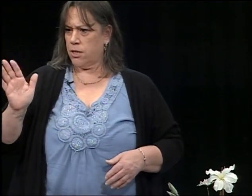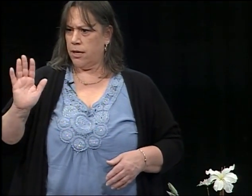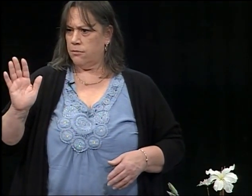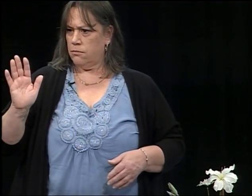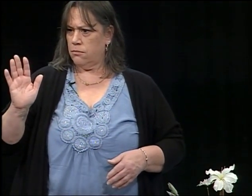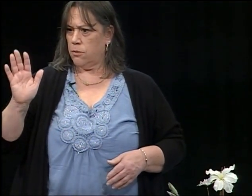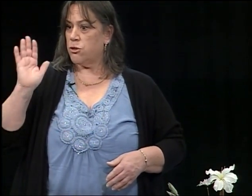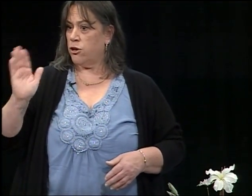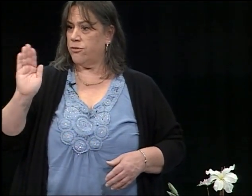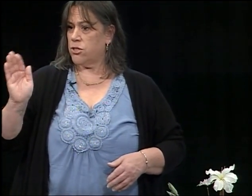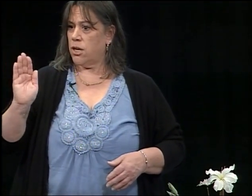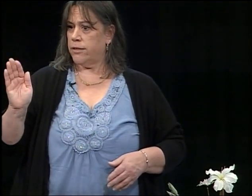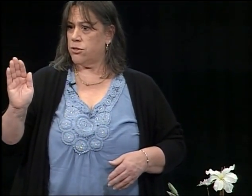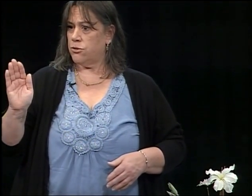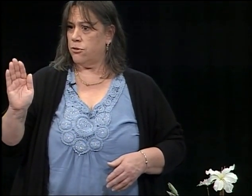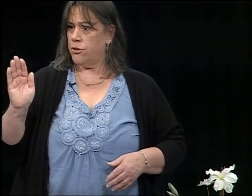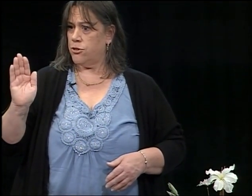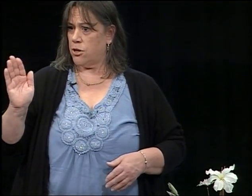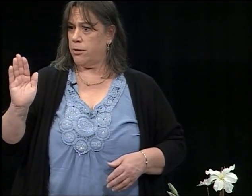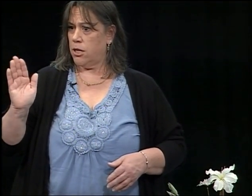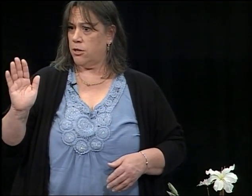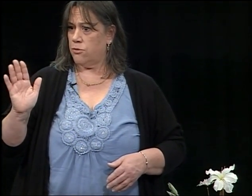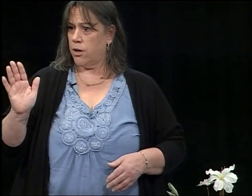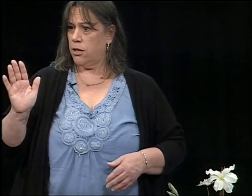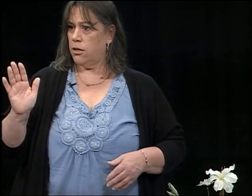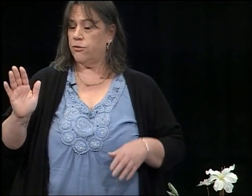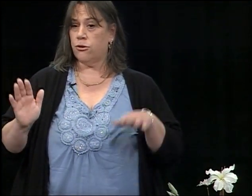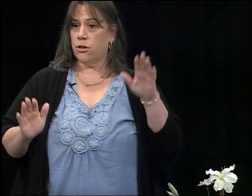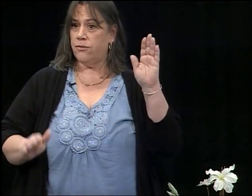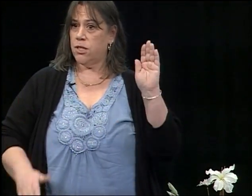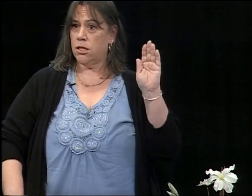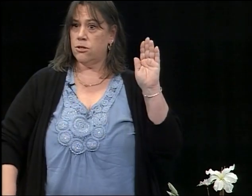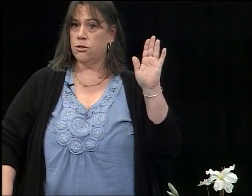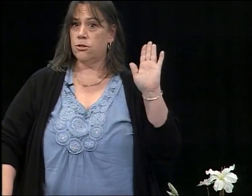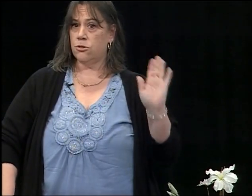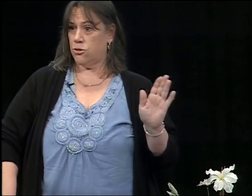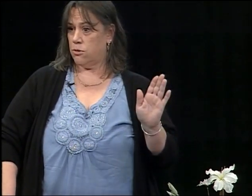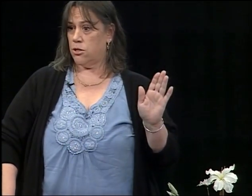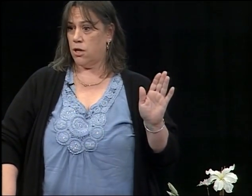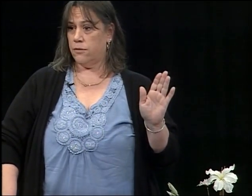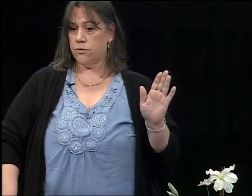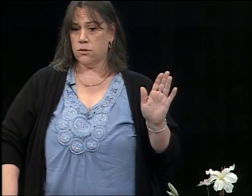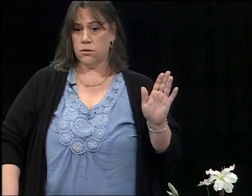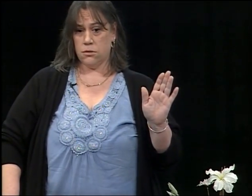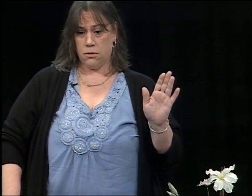sign, the majority of your signs are you're in your dominant hand, your right. If you're left-handed, you do it in your left. Okay.